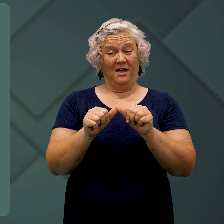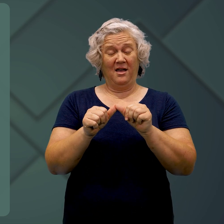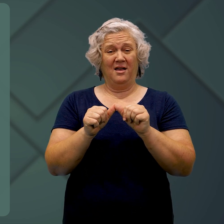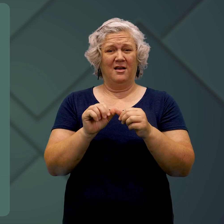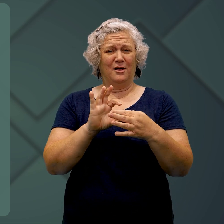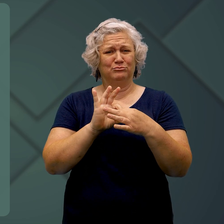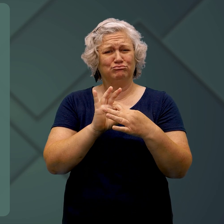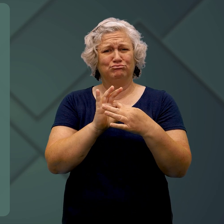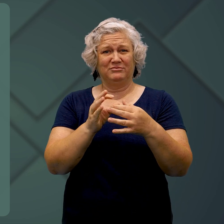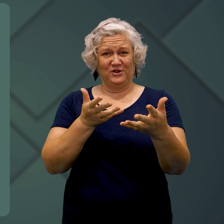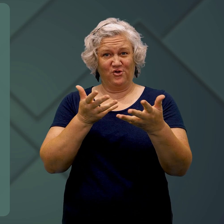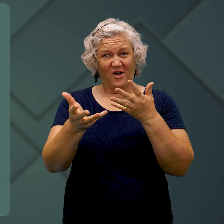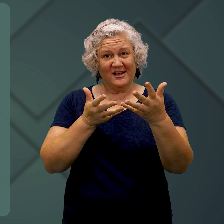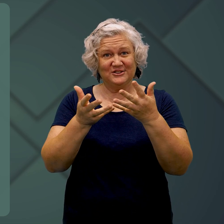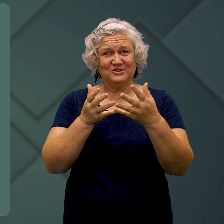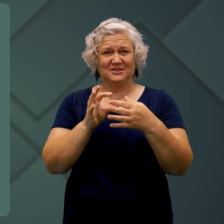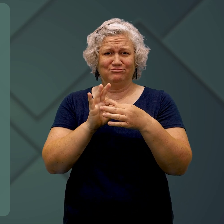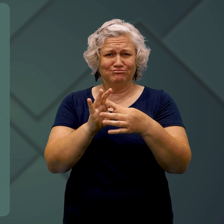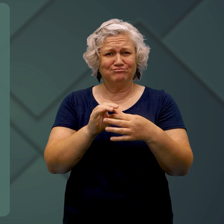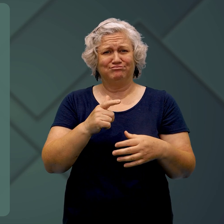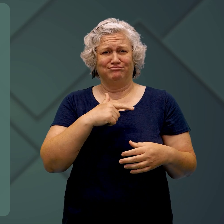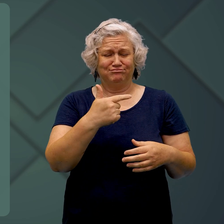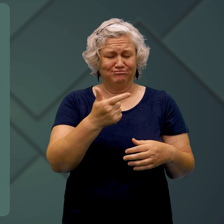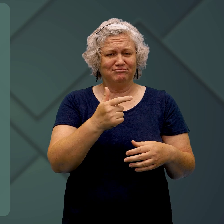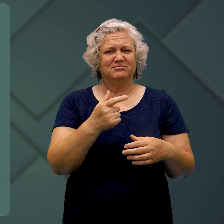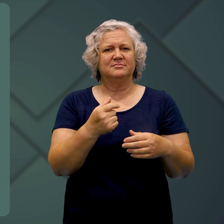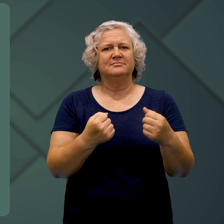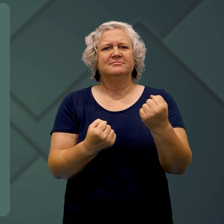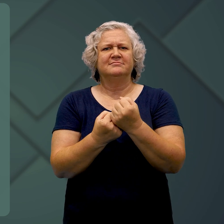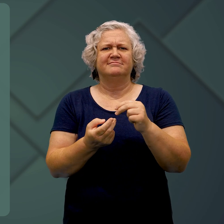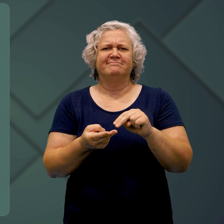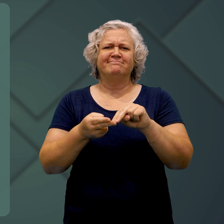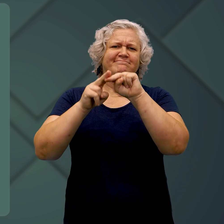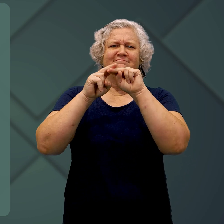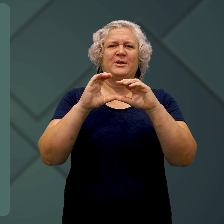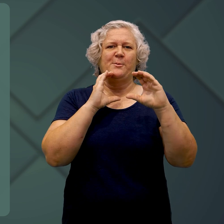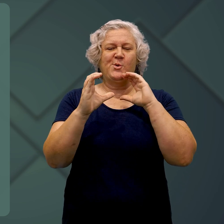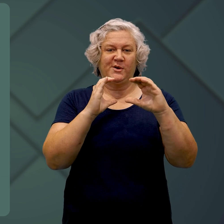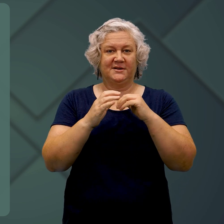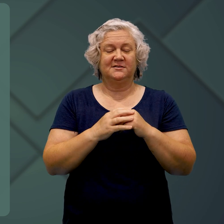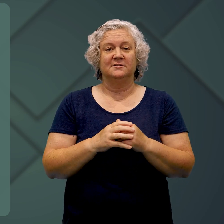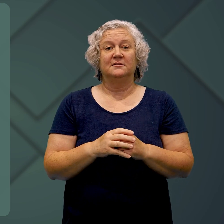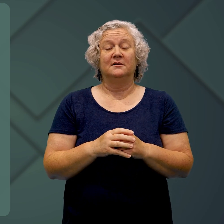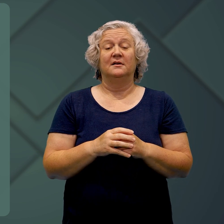That sustained and harmonious interactions with turn-taking are the foundation for building communication.